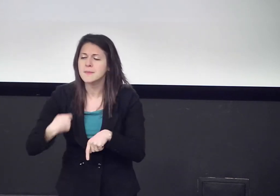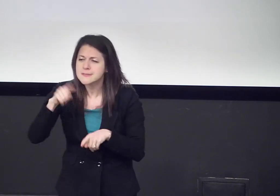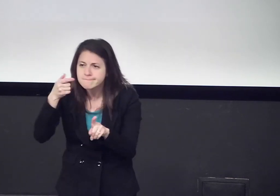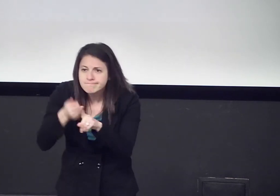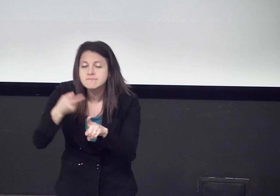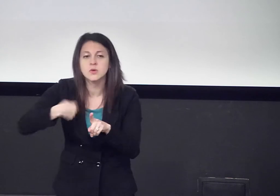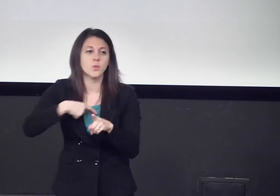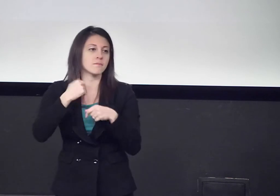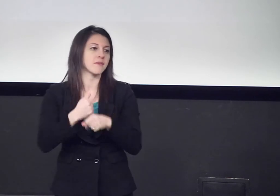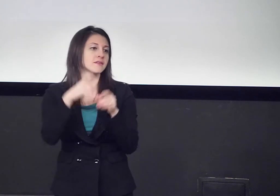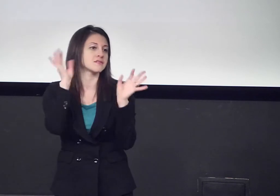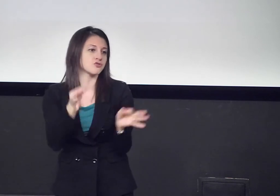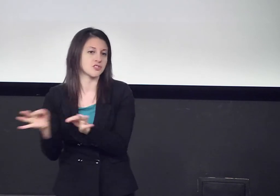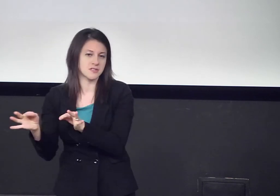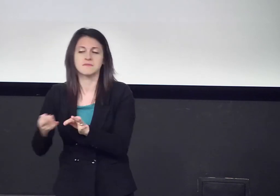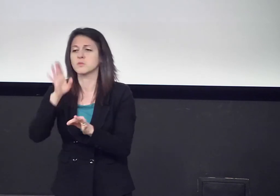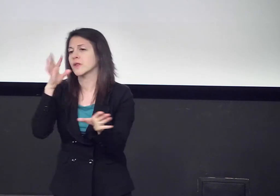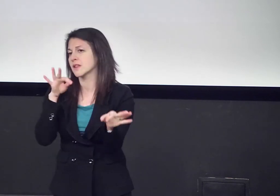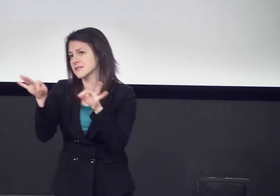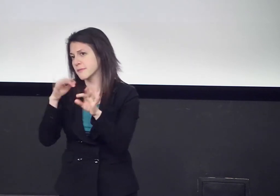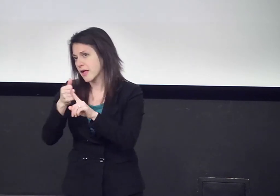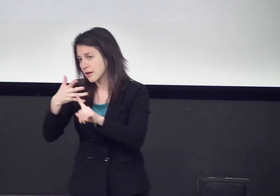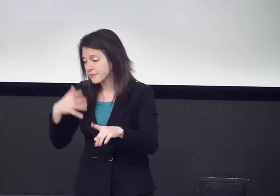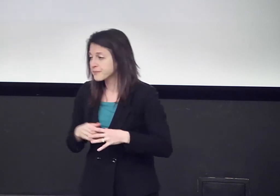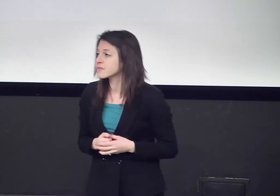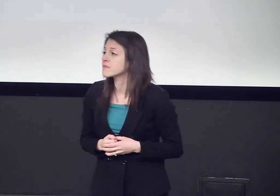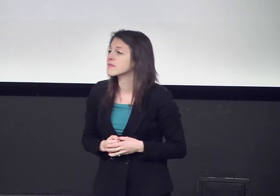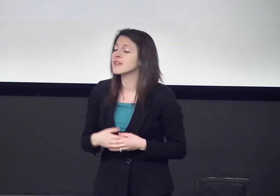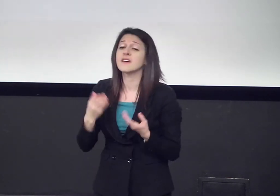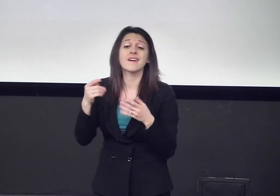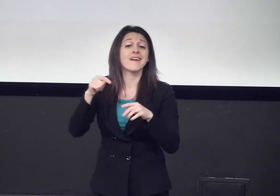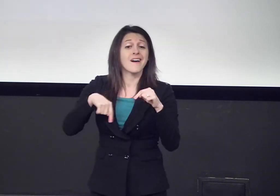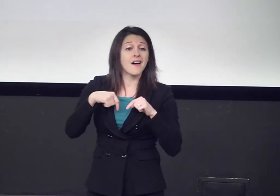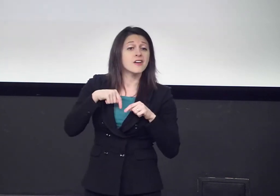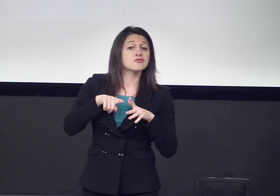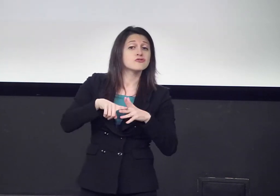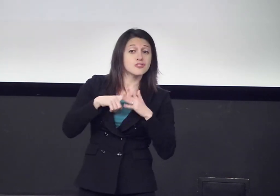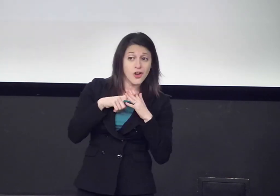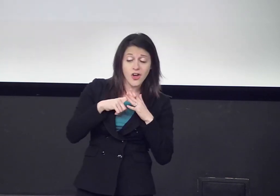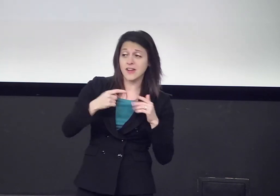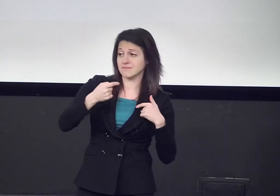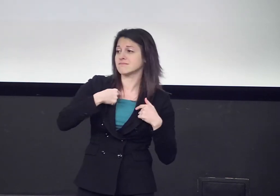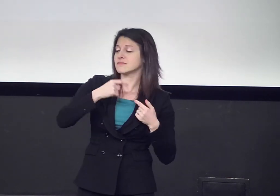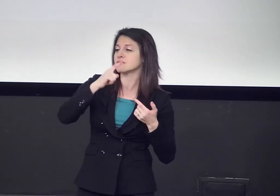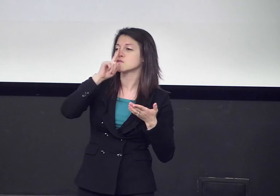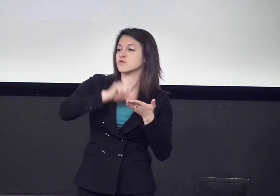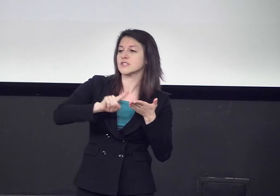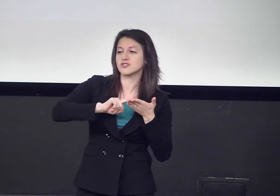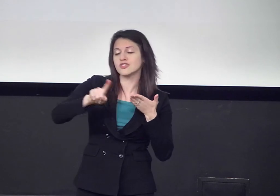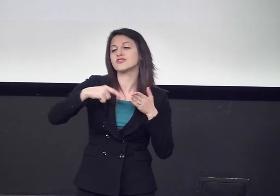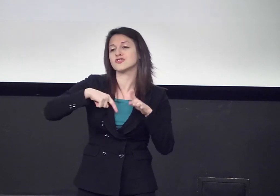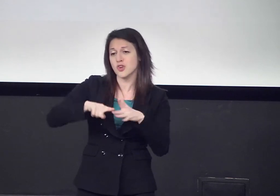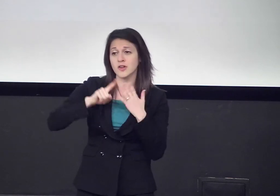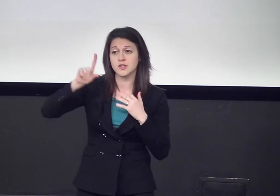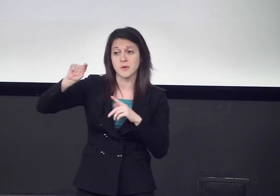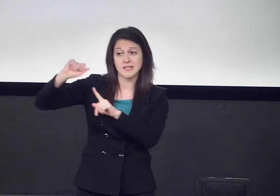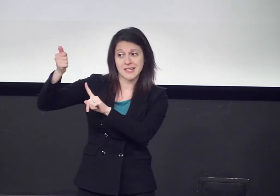So in a VRS call, we are making decisions about what it is that we want to do and how to make it effective. And I'll be talking more about that throughout this